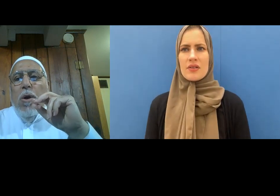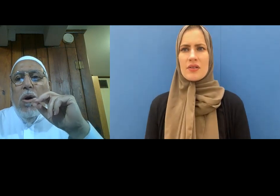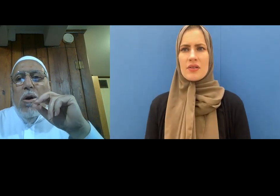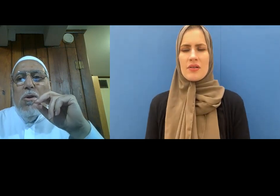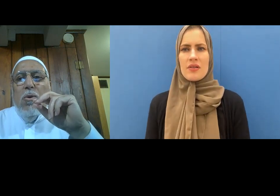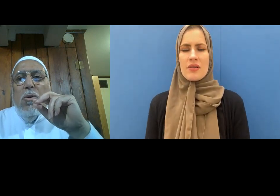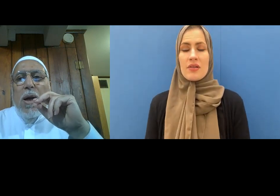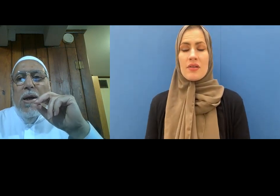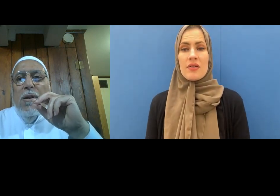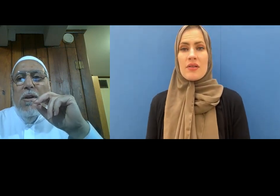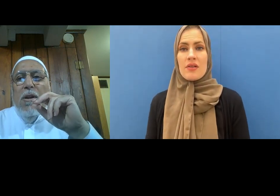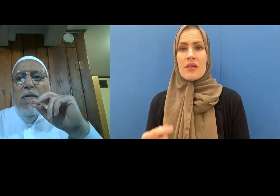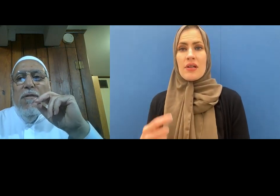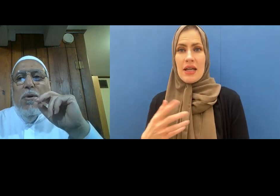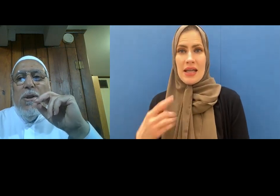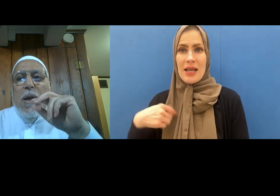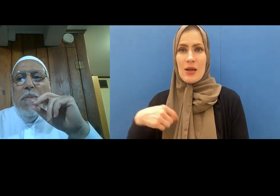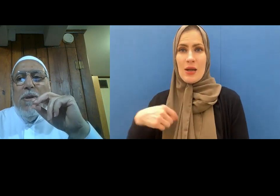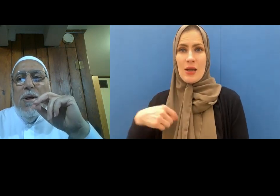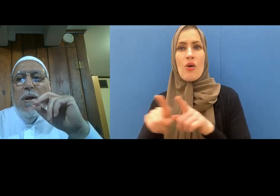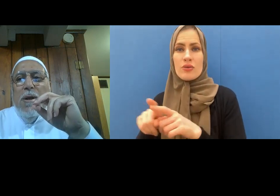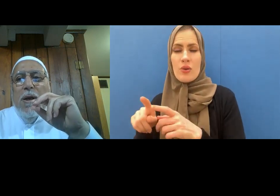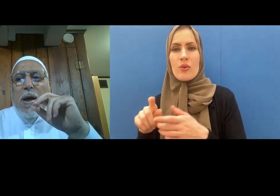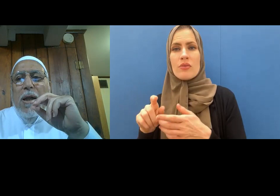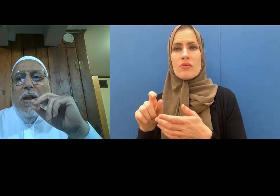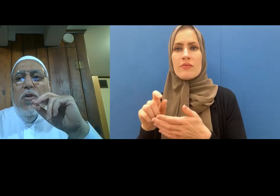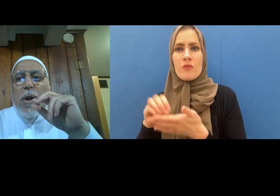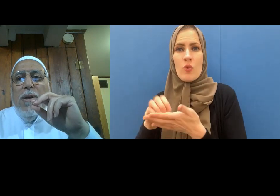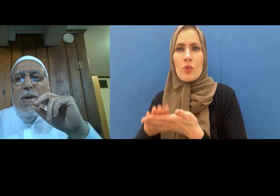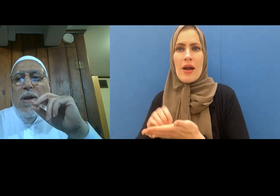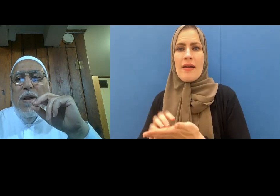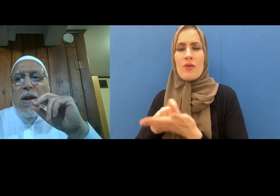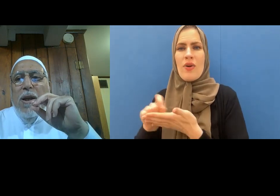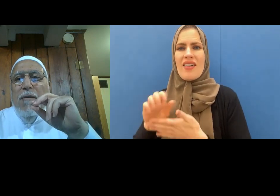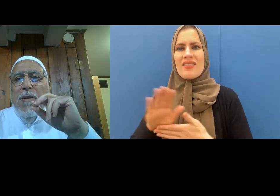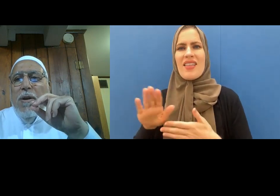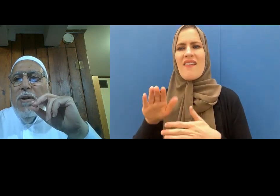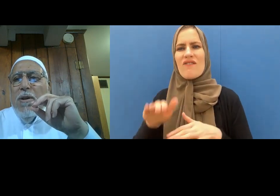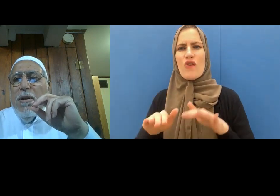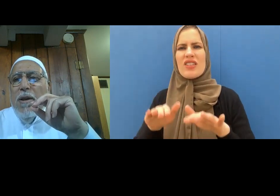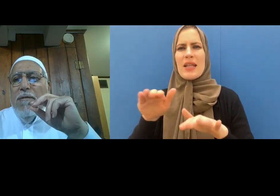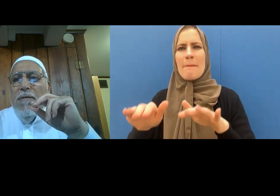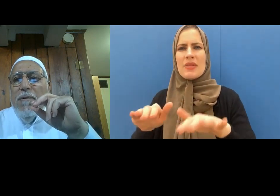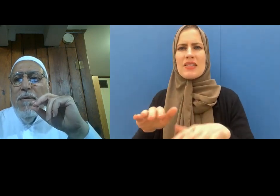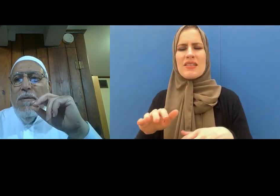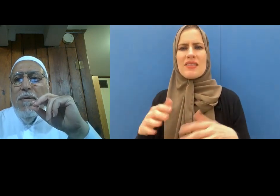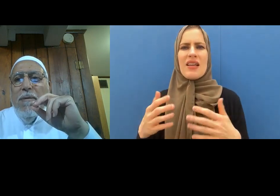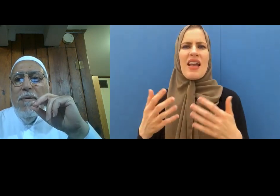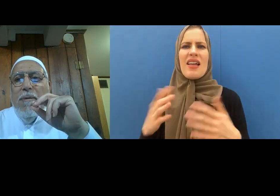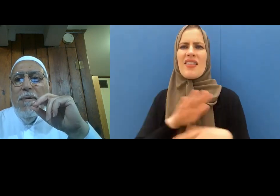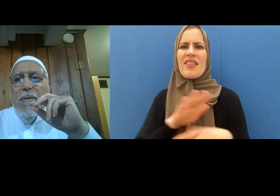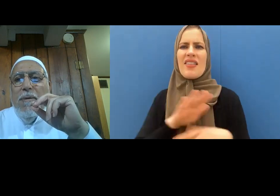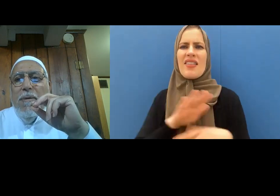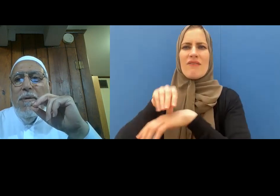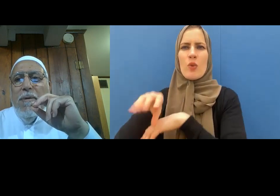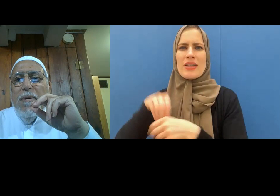And we also write their footsteps and the traces they leave in this life.